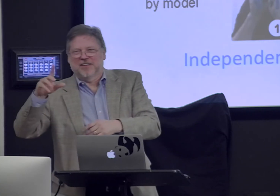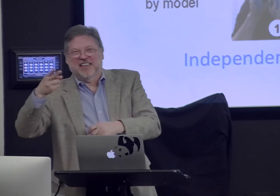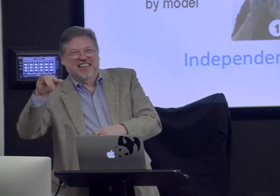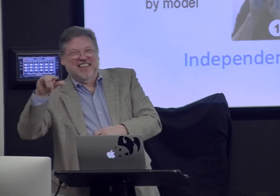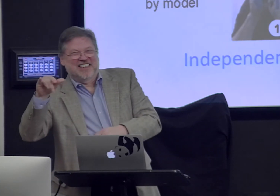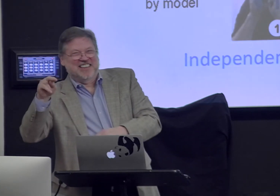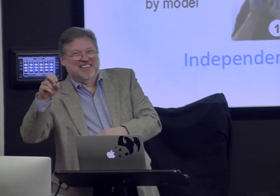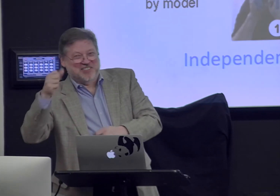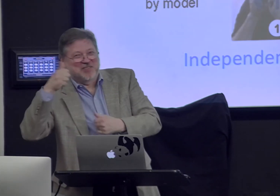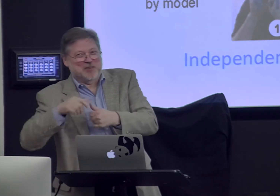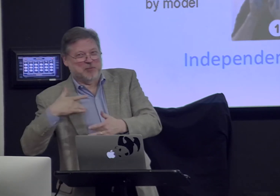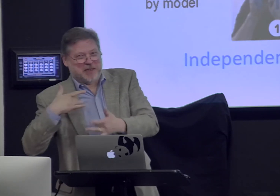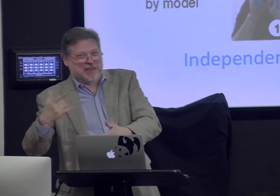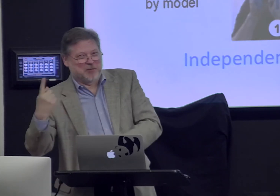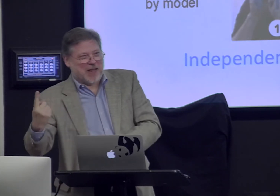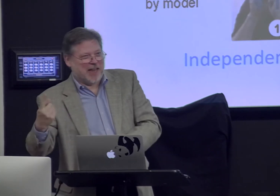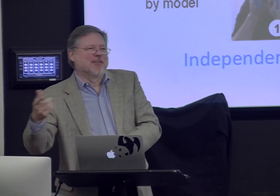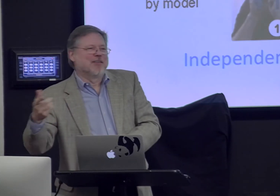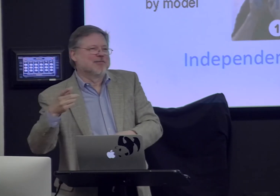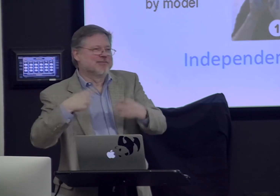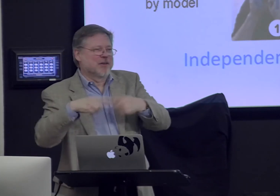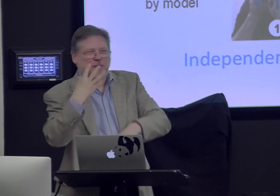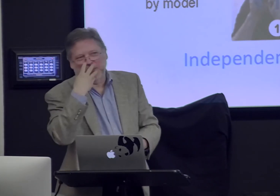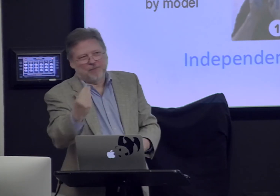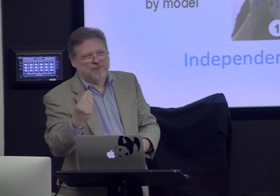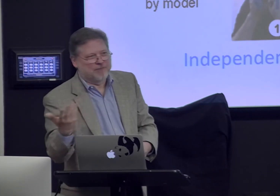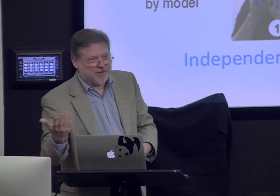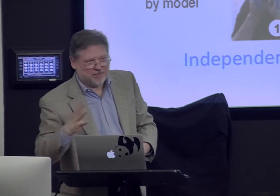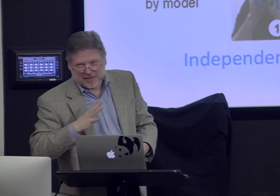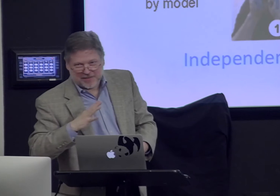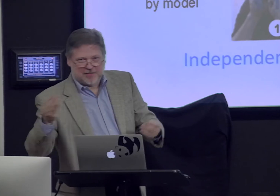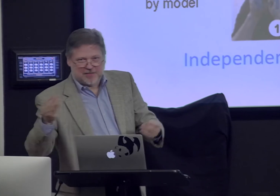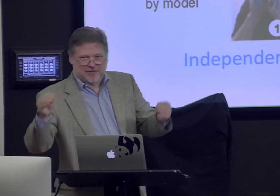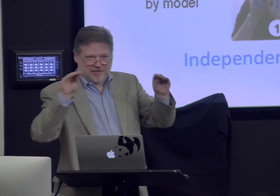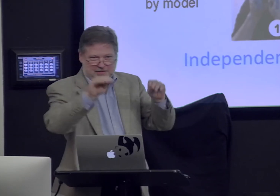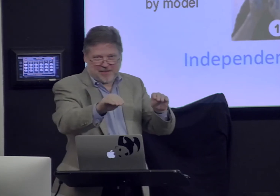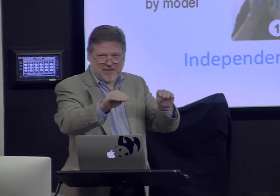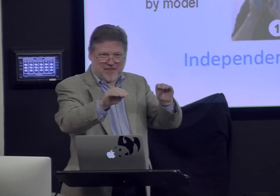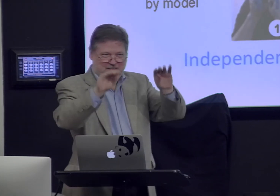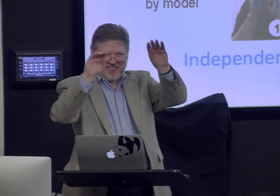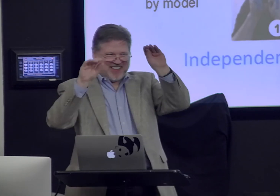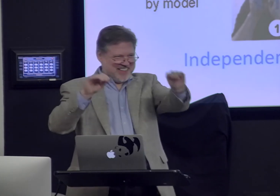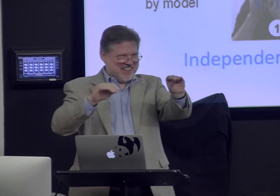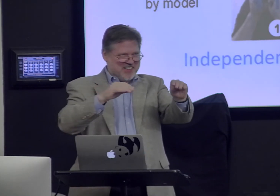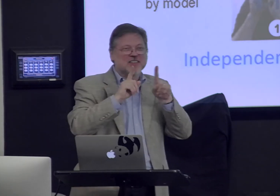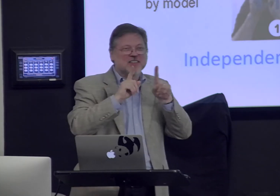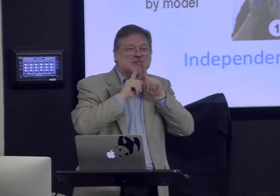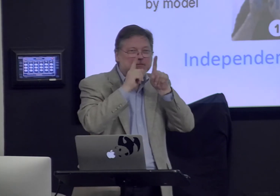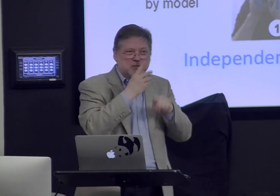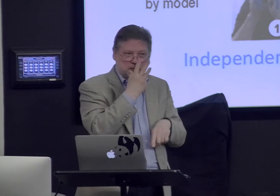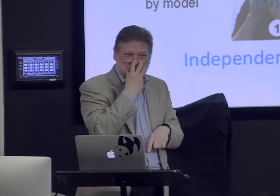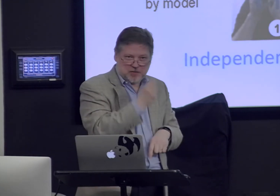then describe the muzzle. Now, most people today only use the reference to the muzzle.